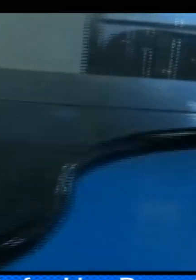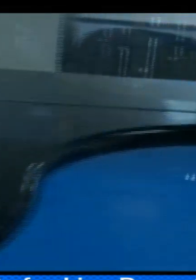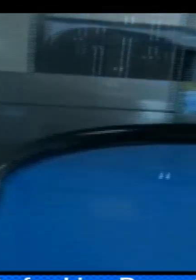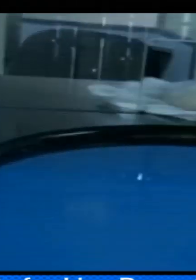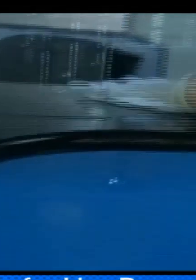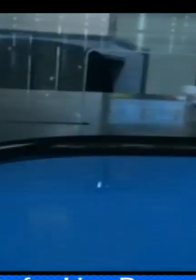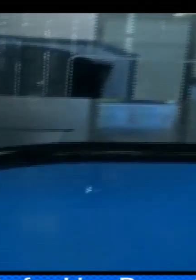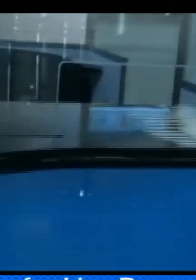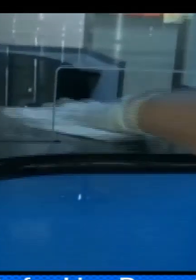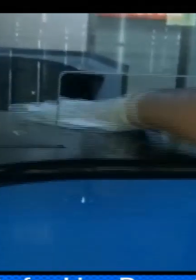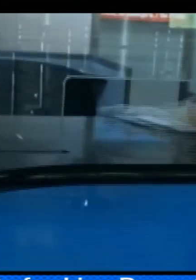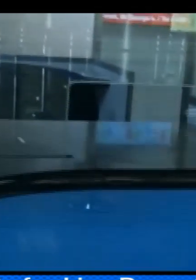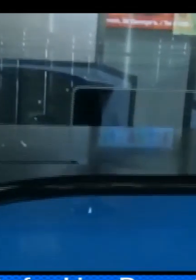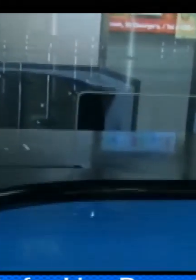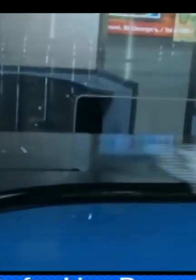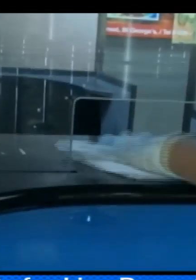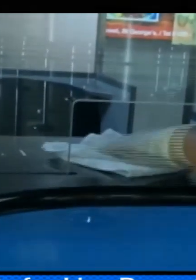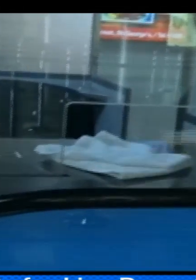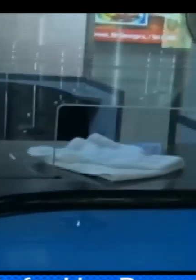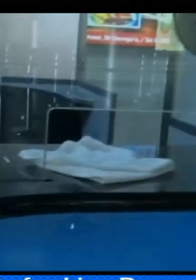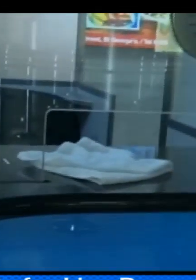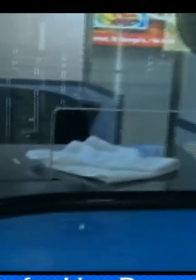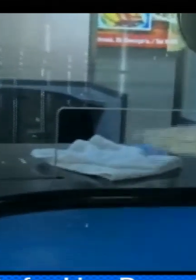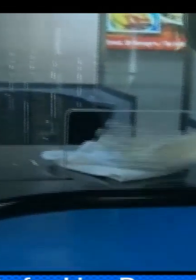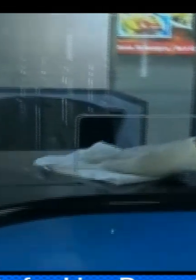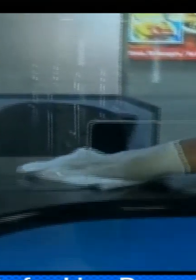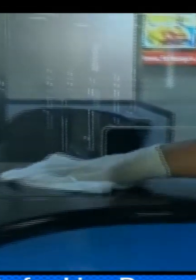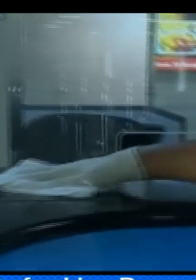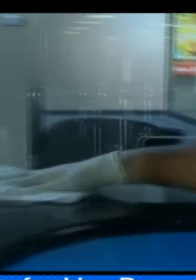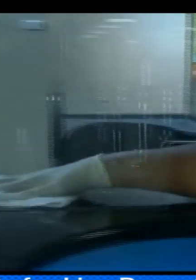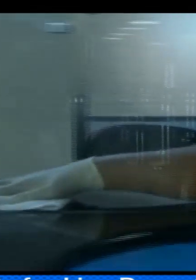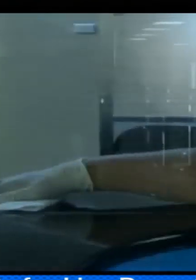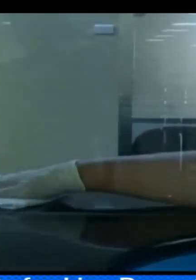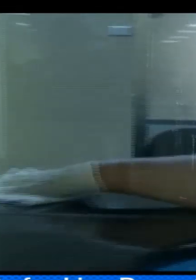have also increased the frequency at which they